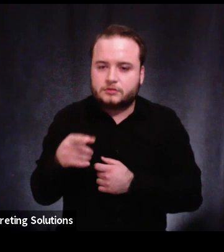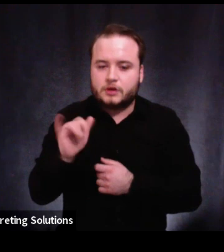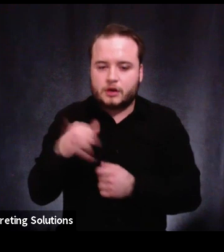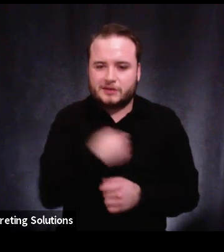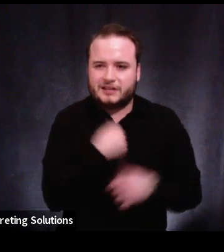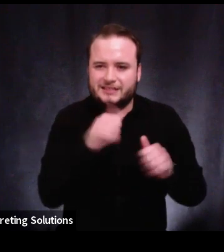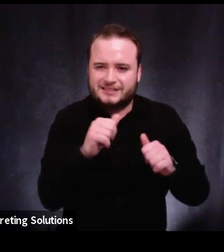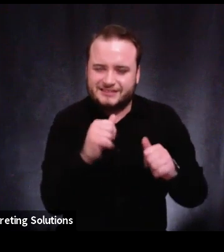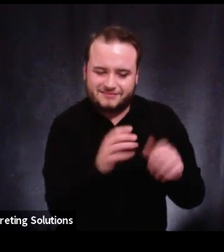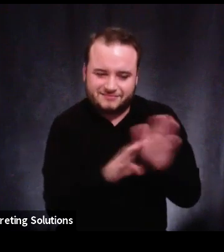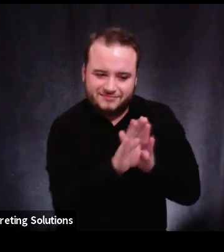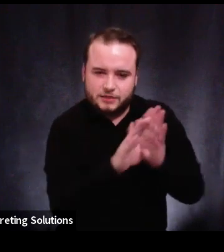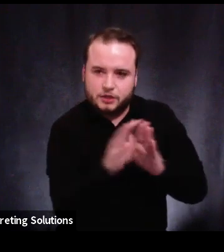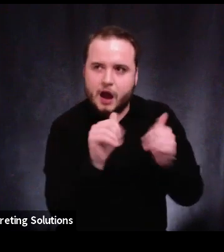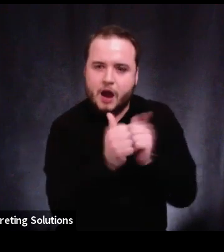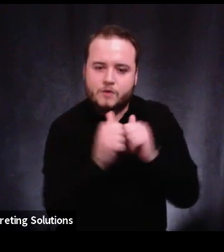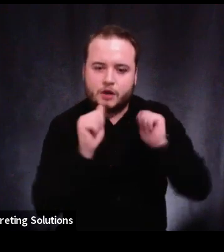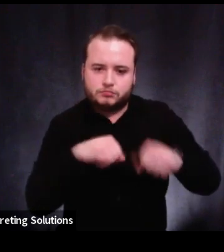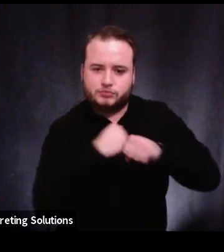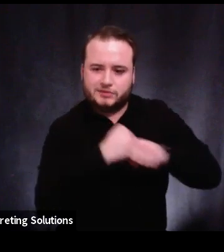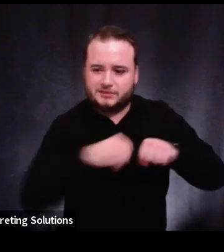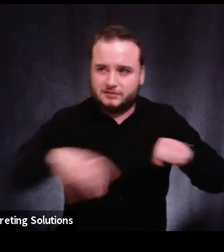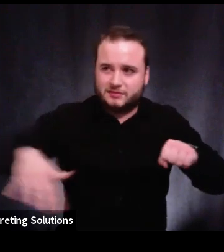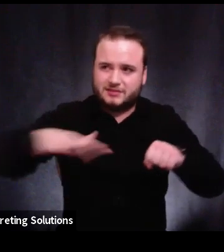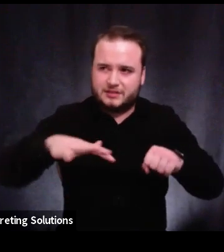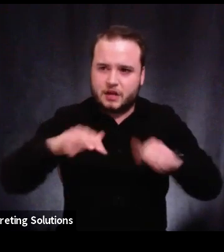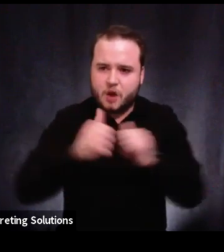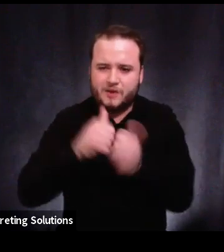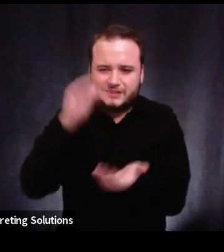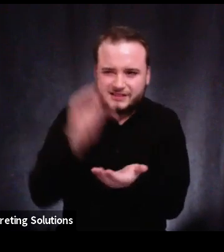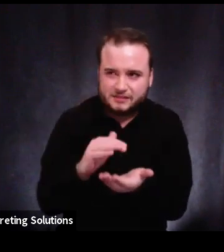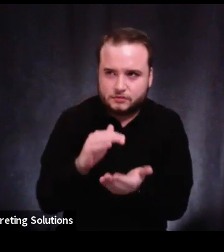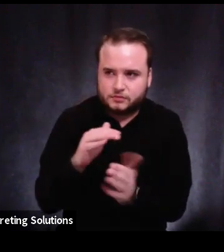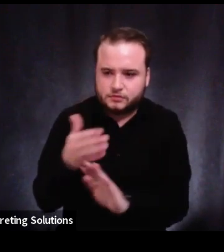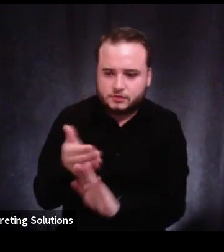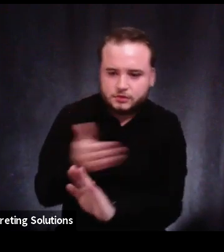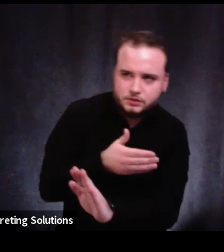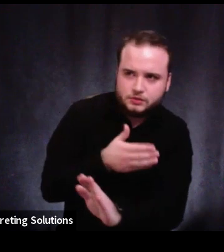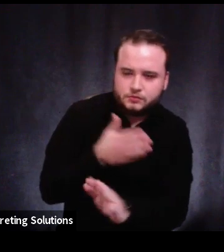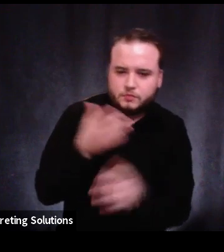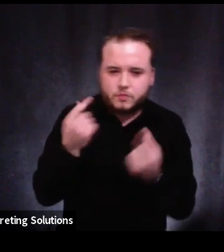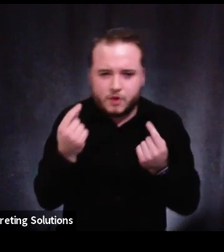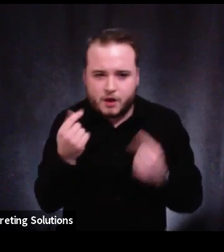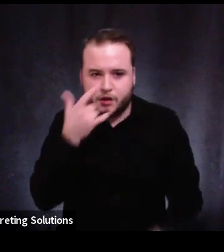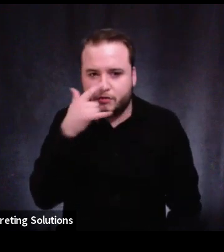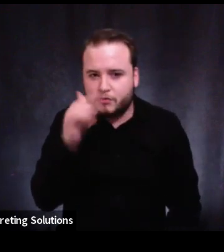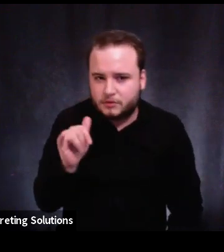team thinking about what that would mean and how that could be done.